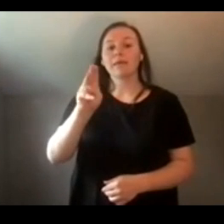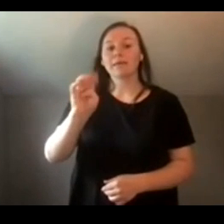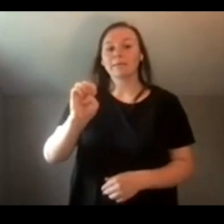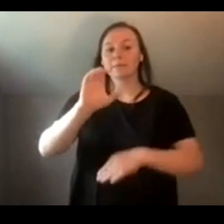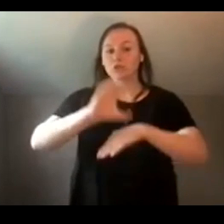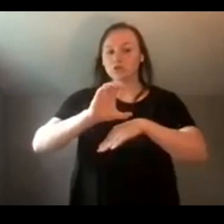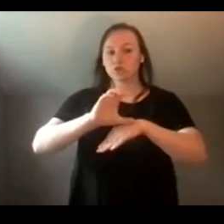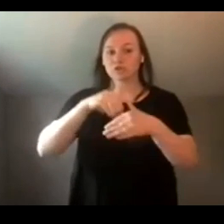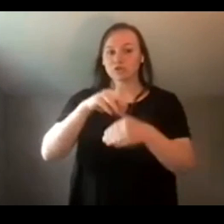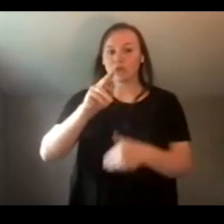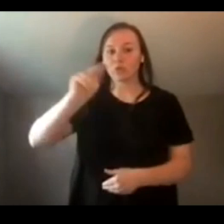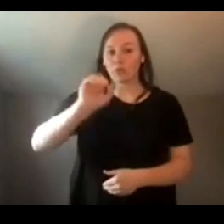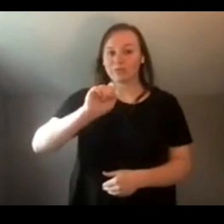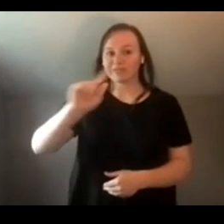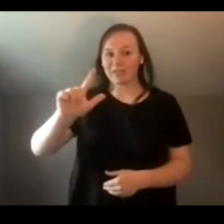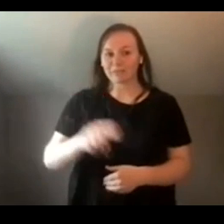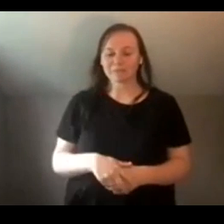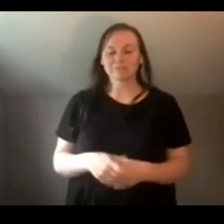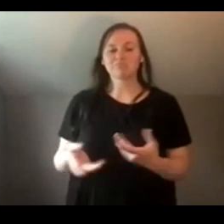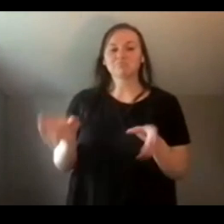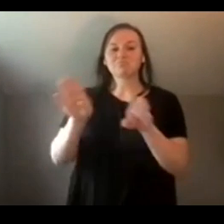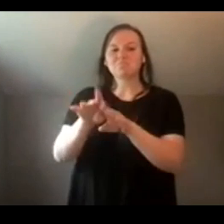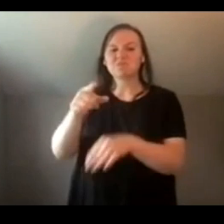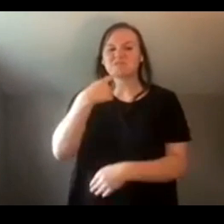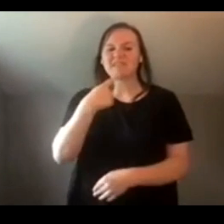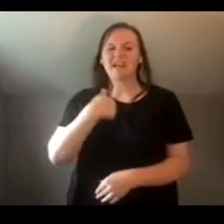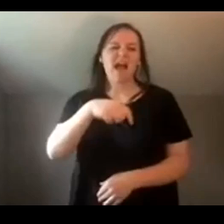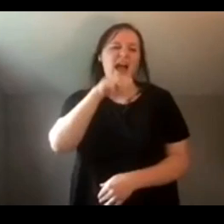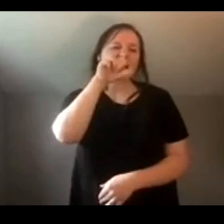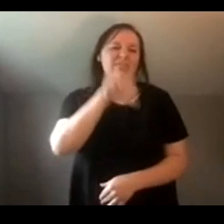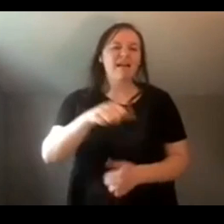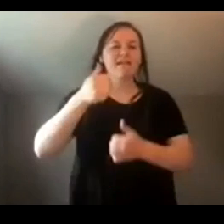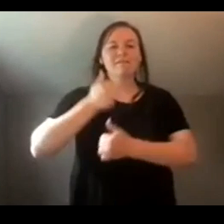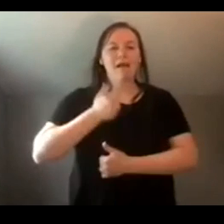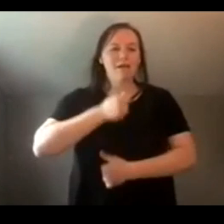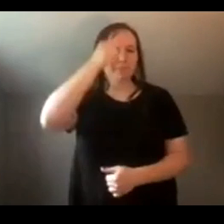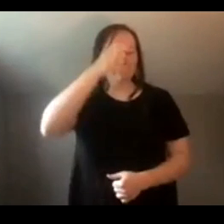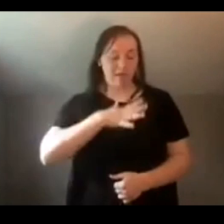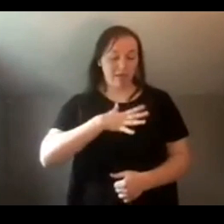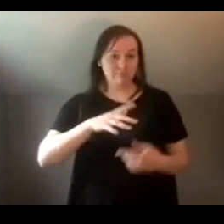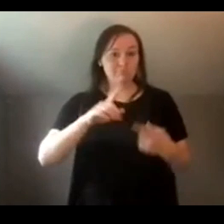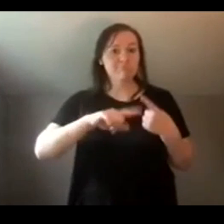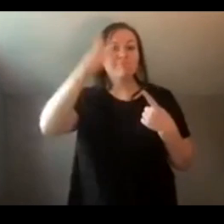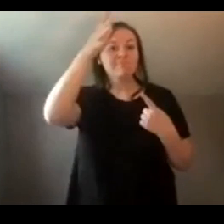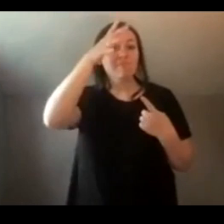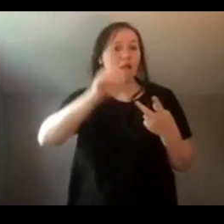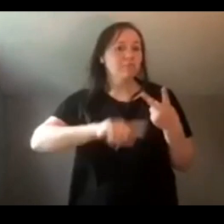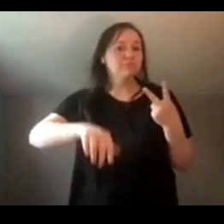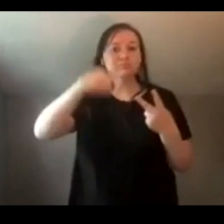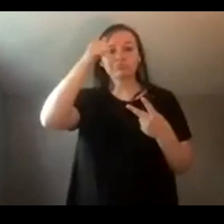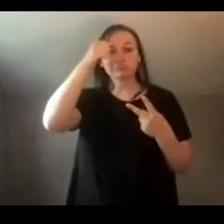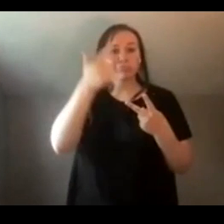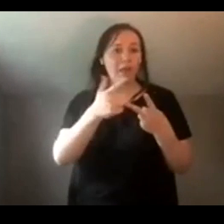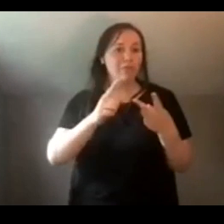this: I love Army men. My father, my brother, my husband, and